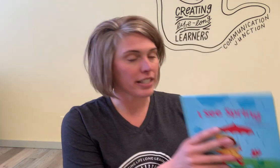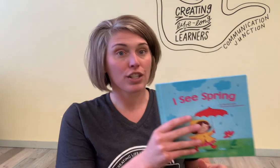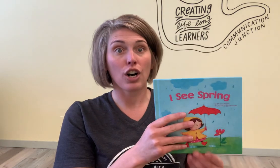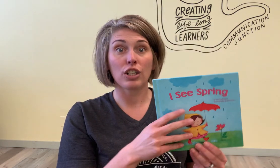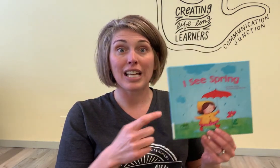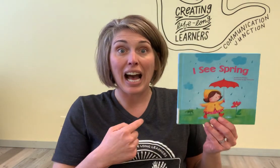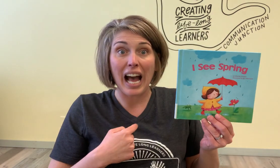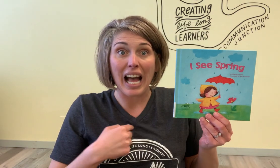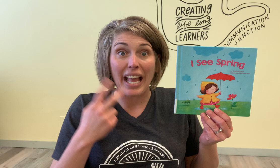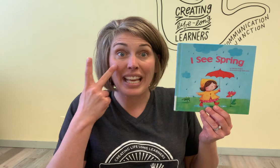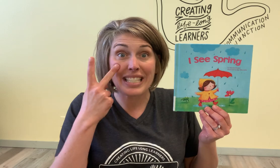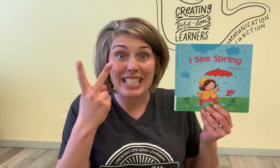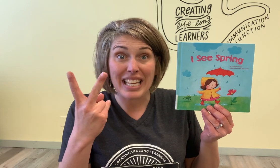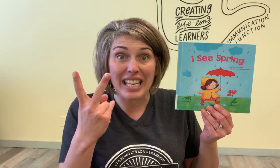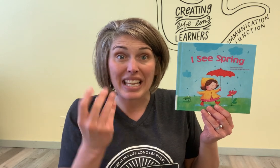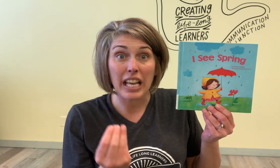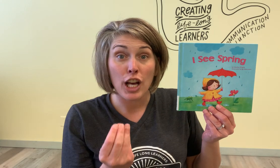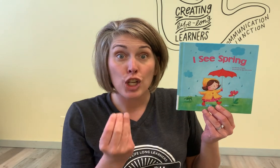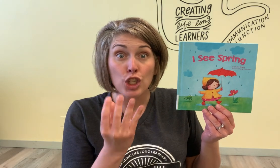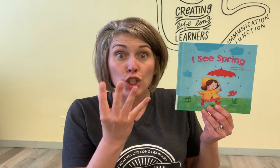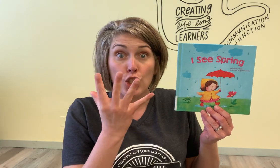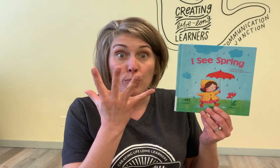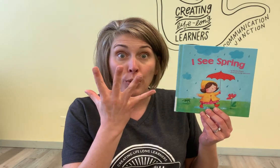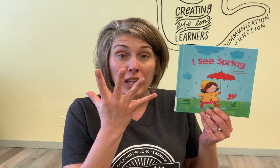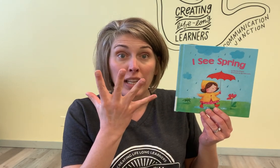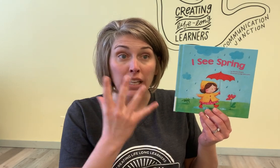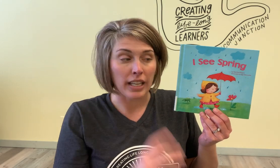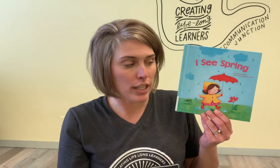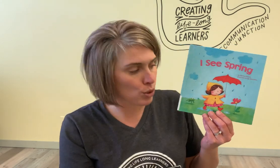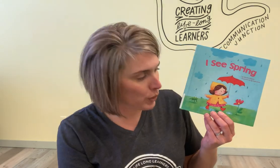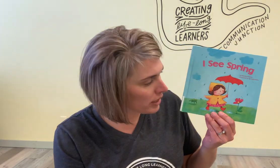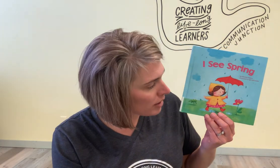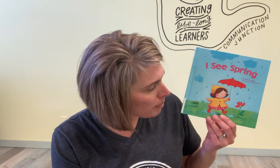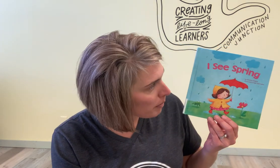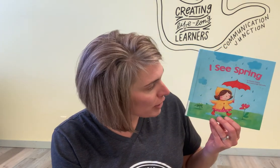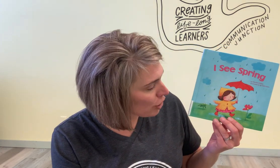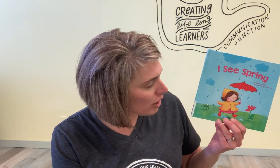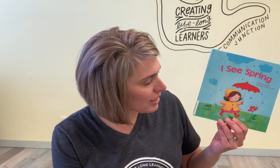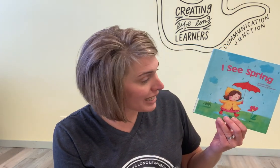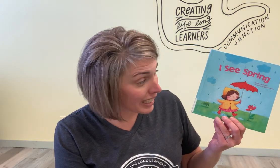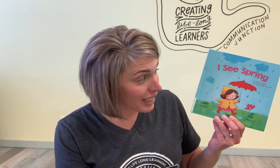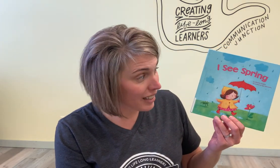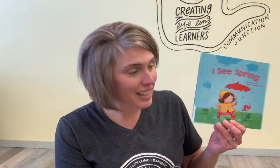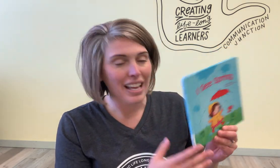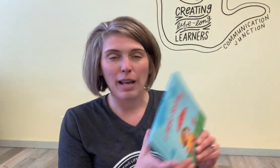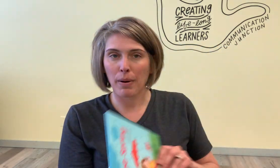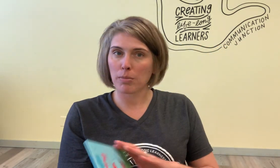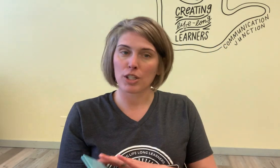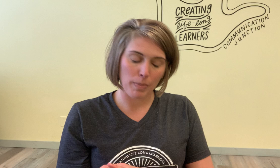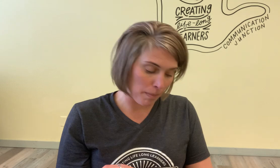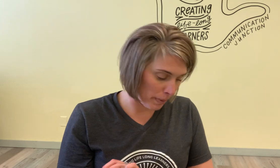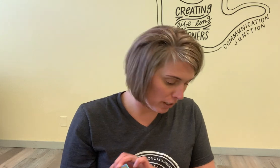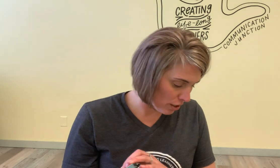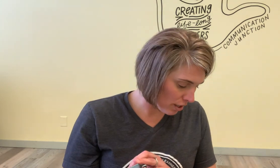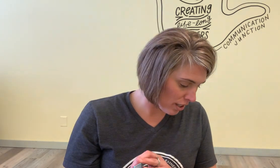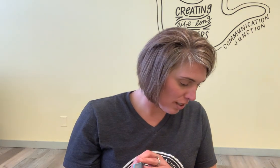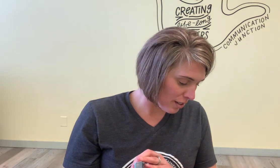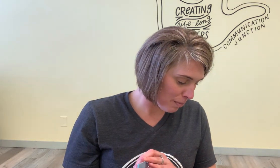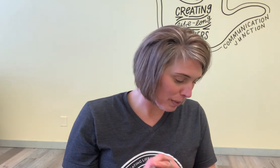it's called I See Spring, and it's written by Charles Ginga and published by